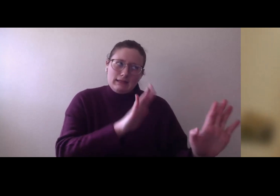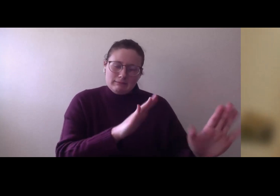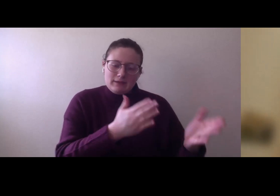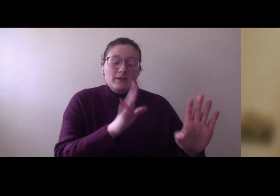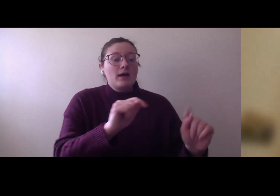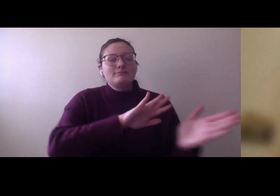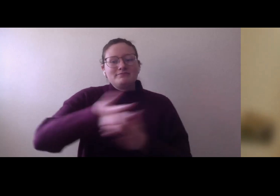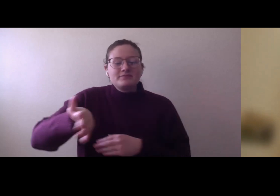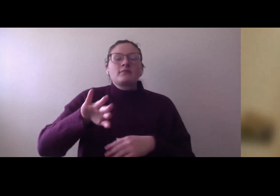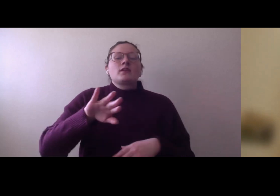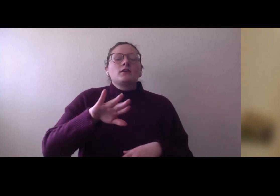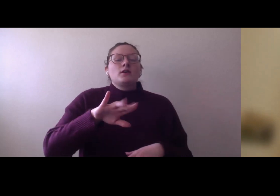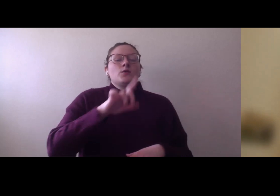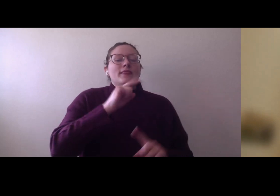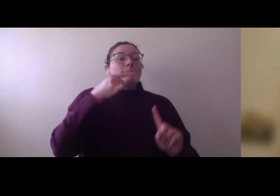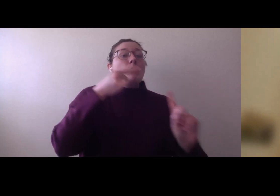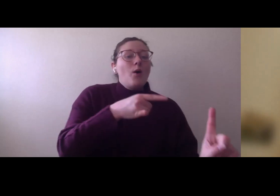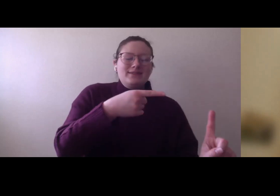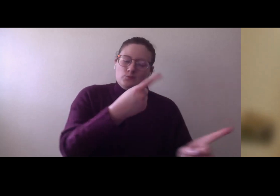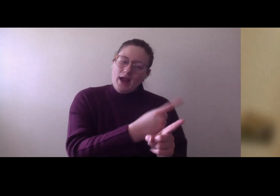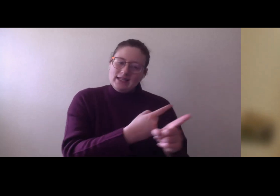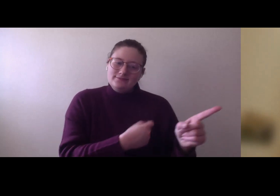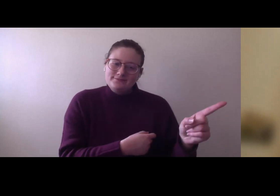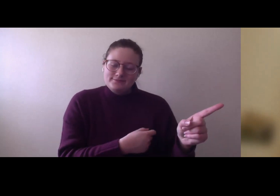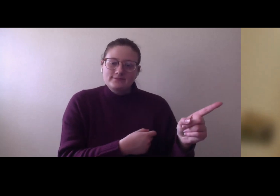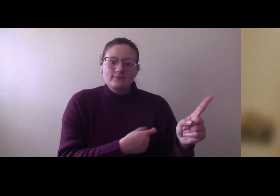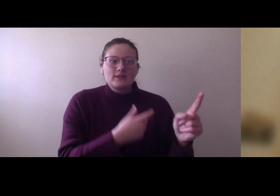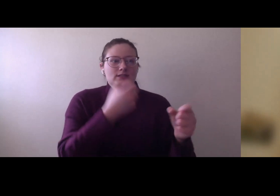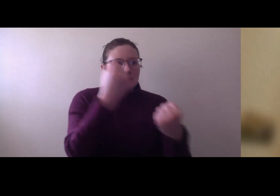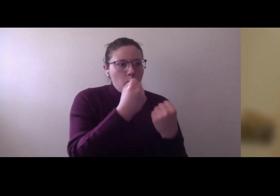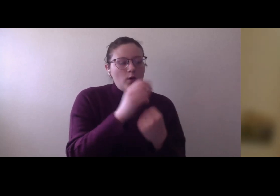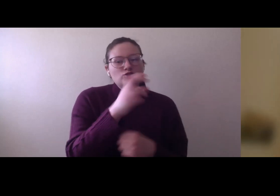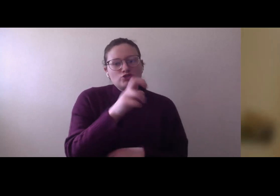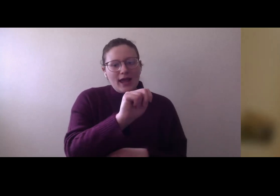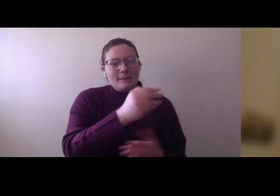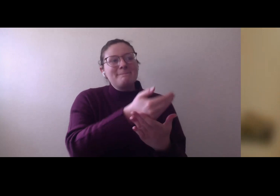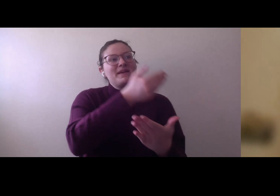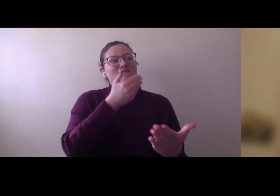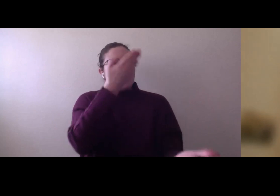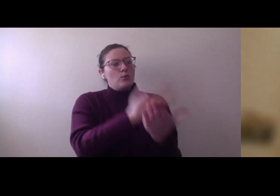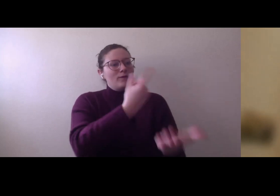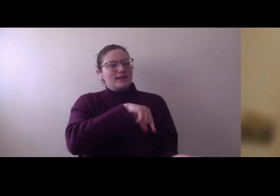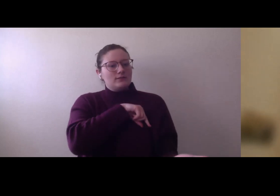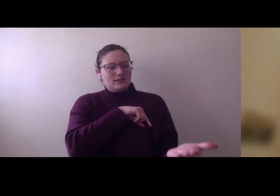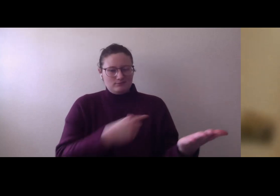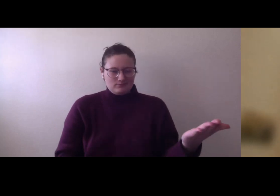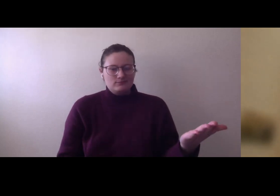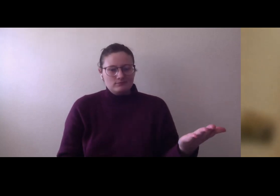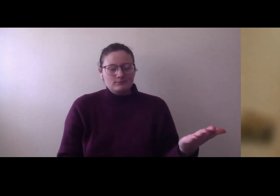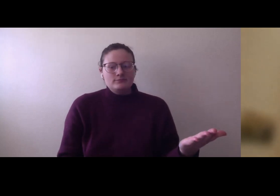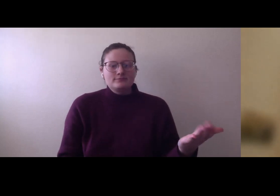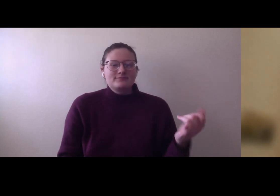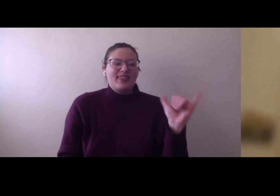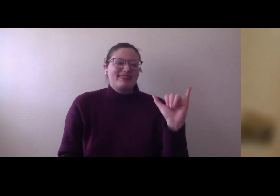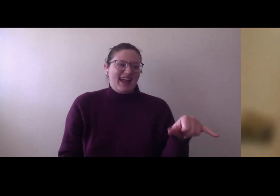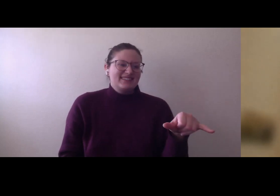the principle, I think he was right in supporting Chen before he was proven guilty. So so